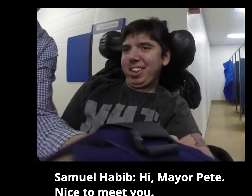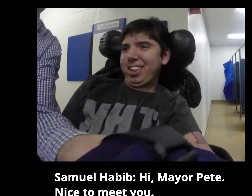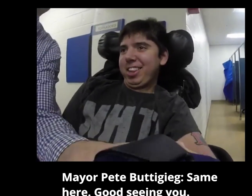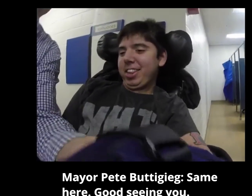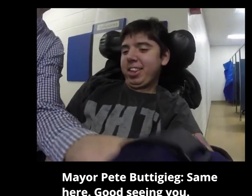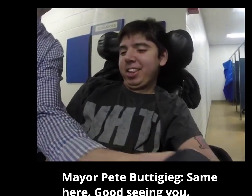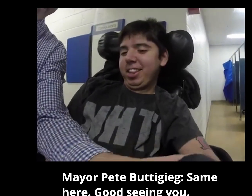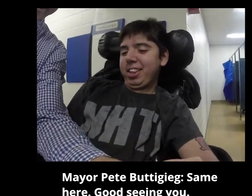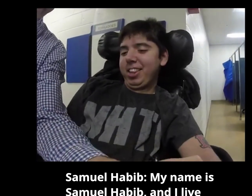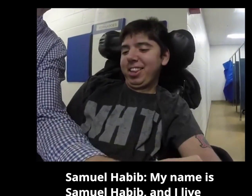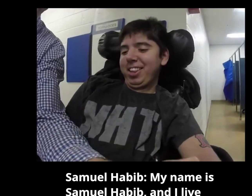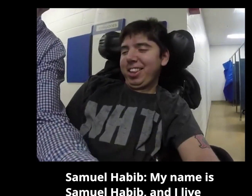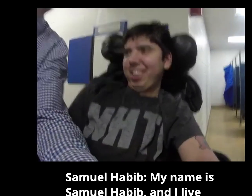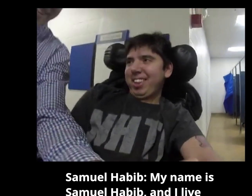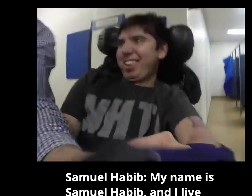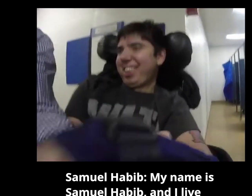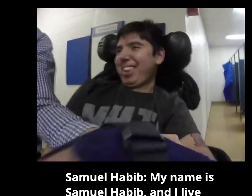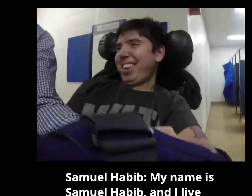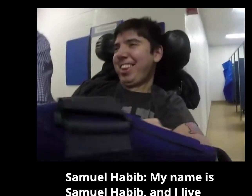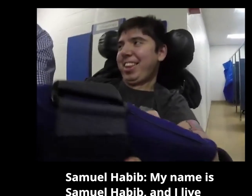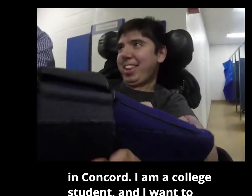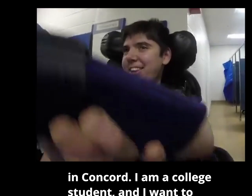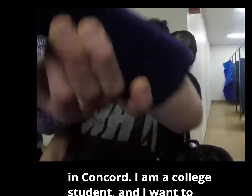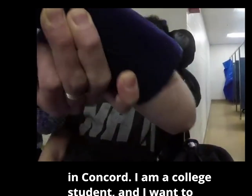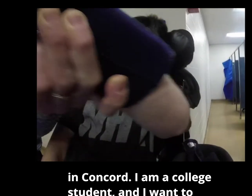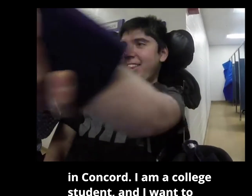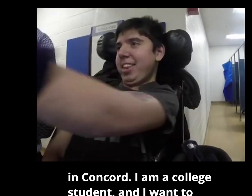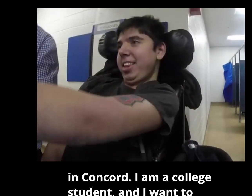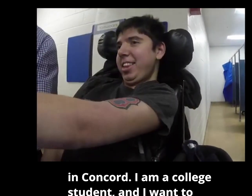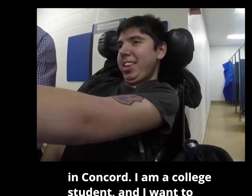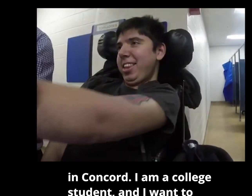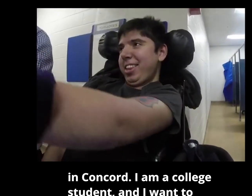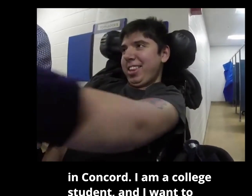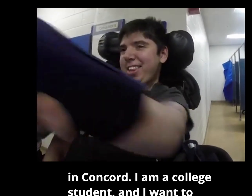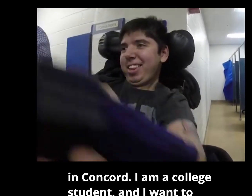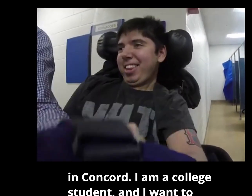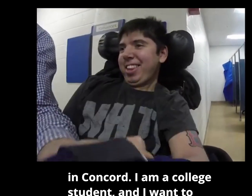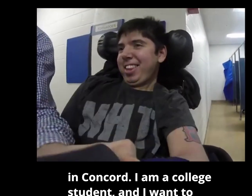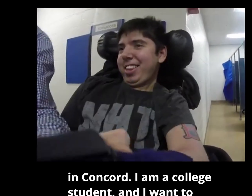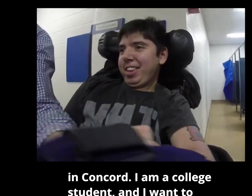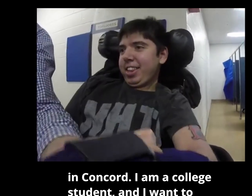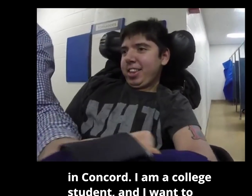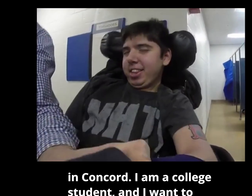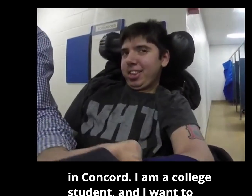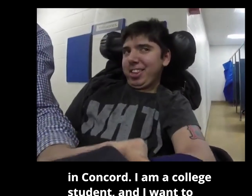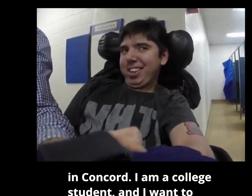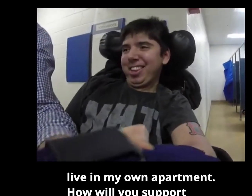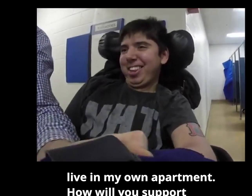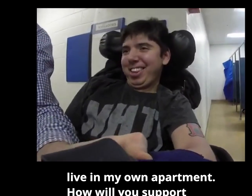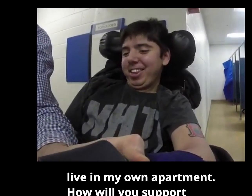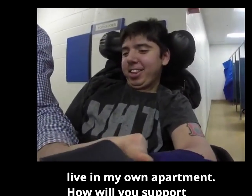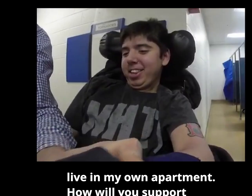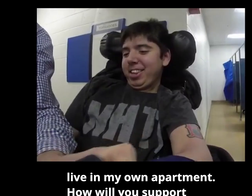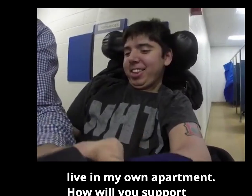to meet you. Same here, good seeing you. My name is Samuel Habib and I live in Concord. I am a college student and I want